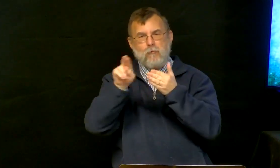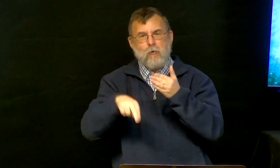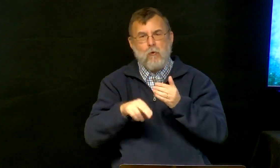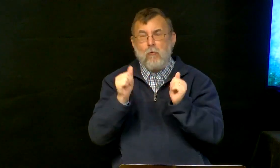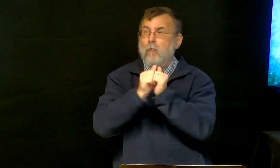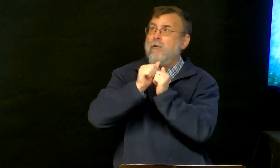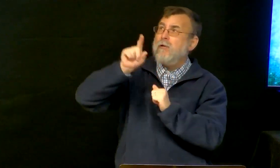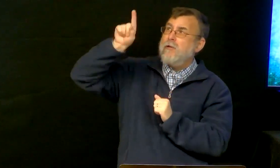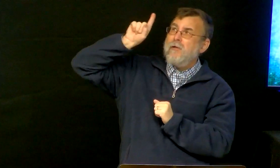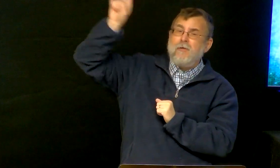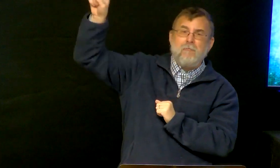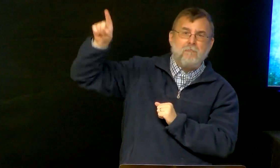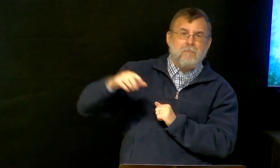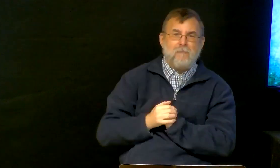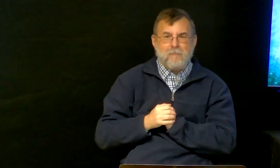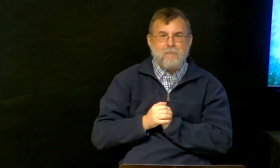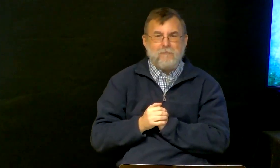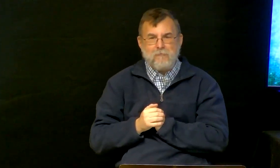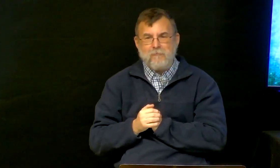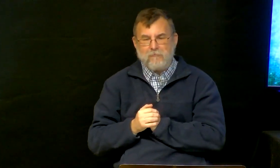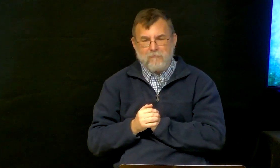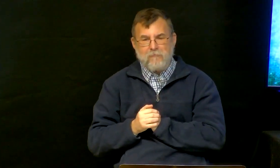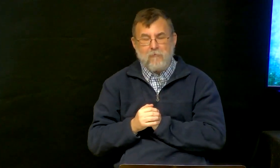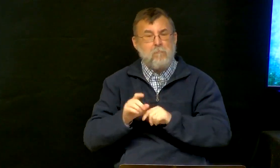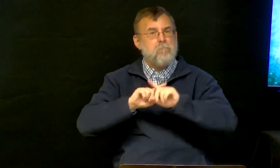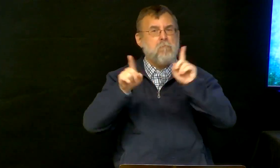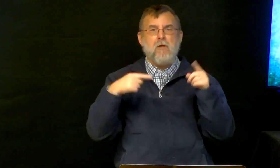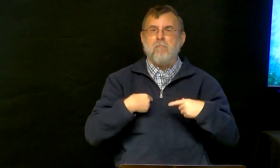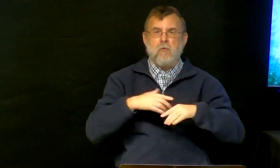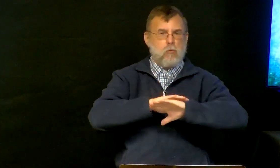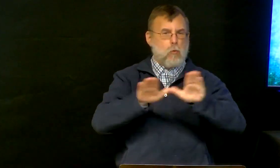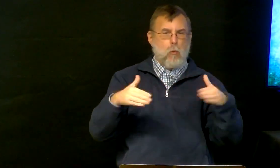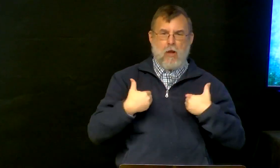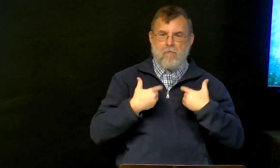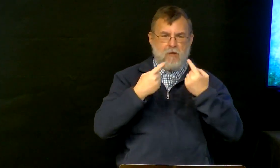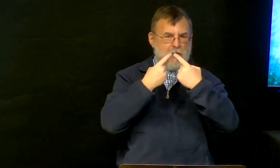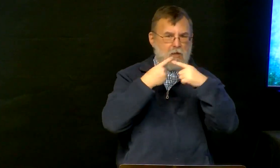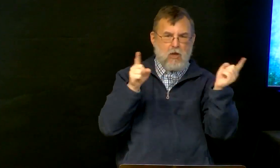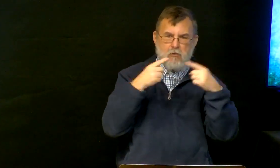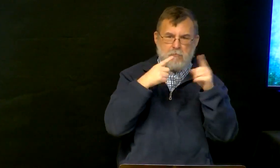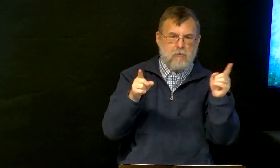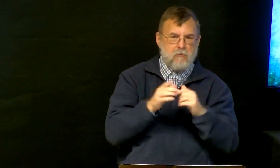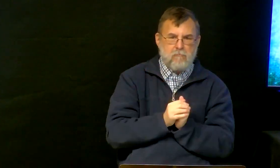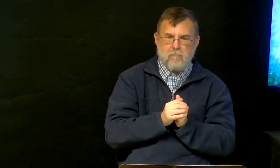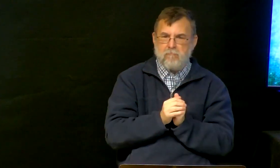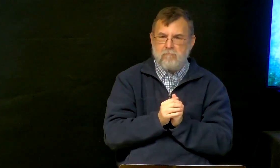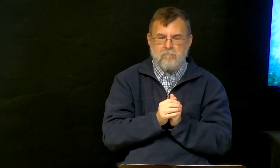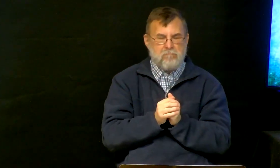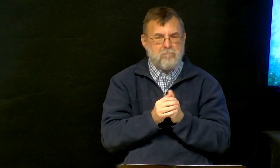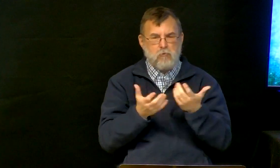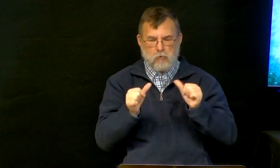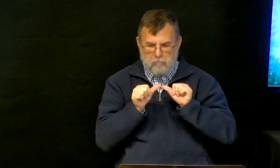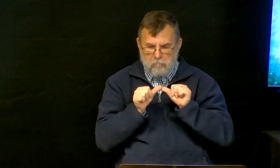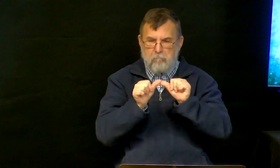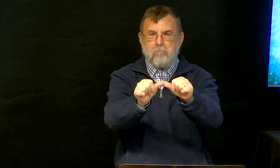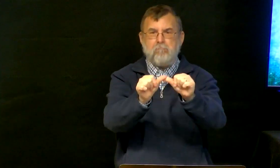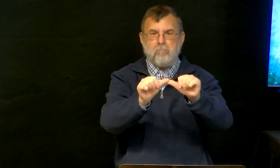So yes, we're hoping that this year would be a better year, and I know God has a plan. So there's actually